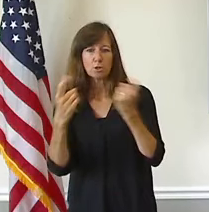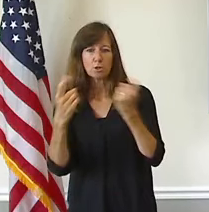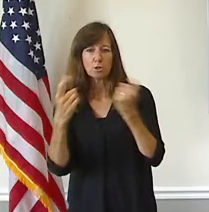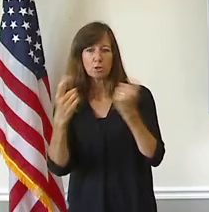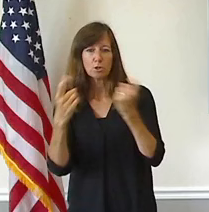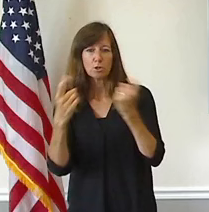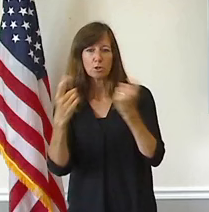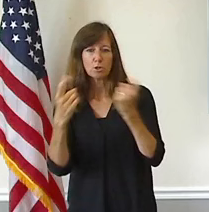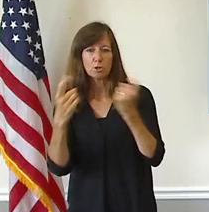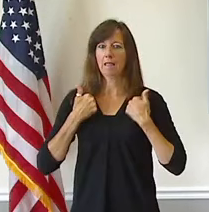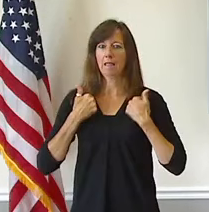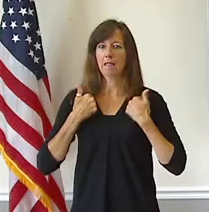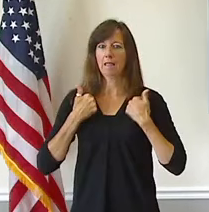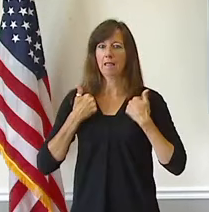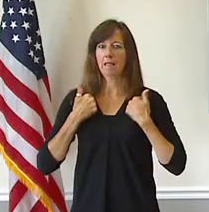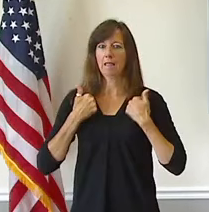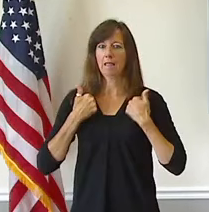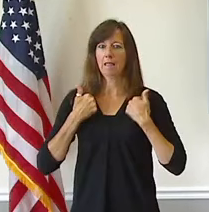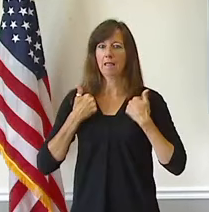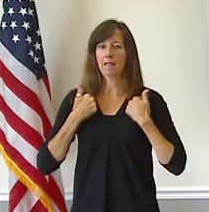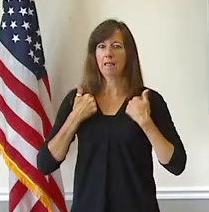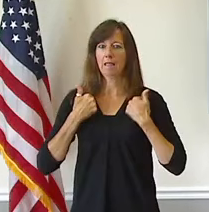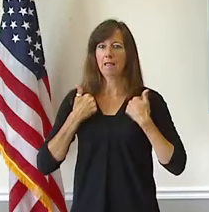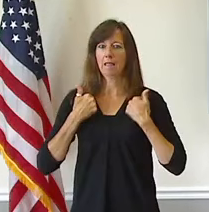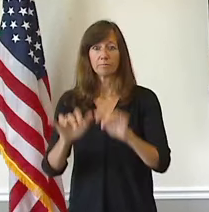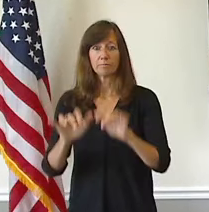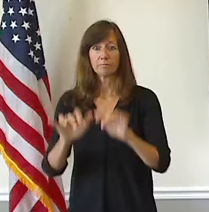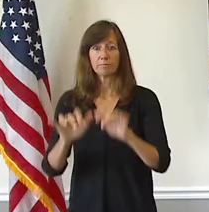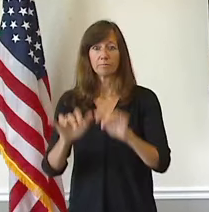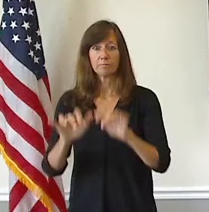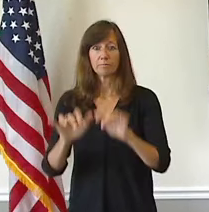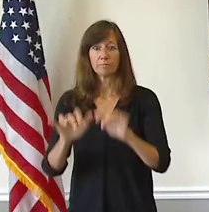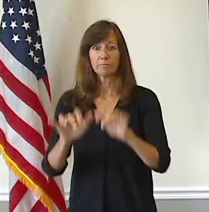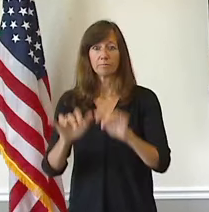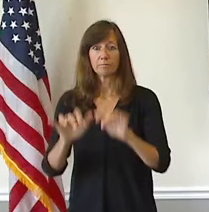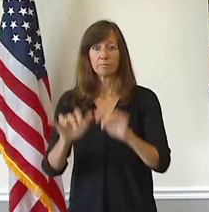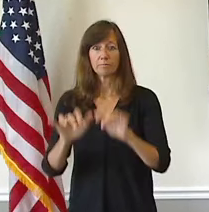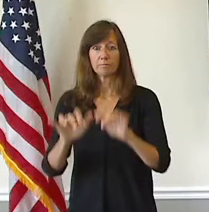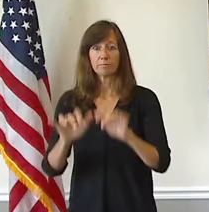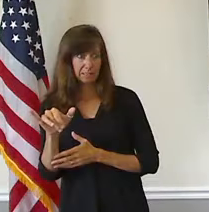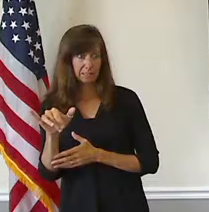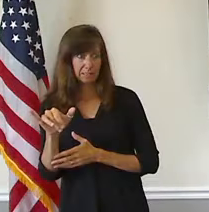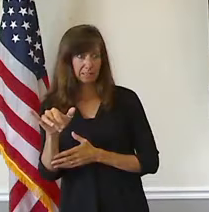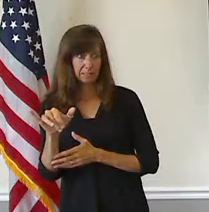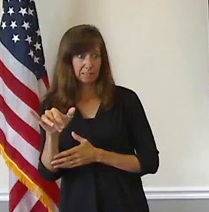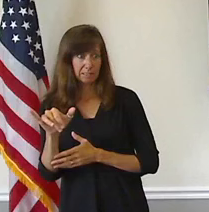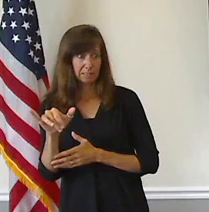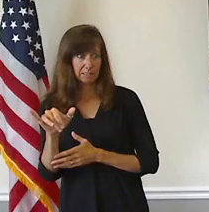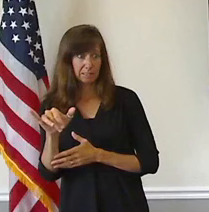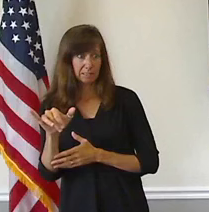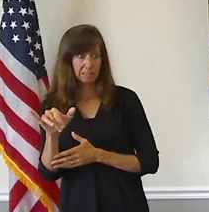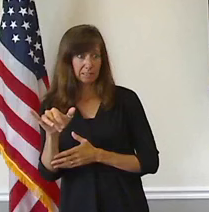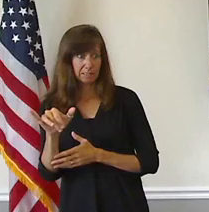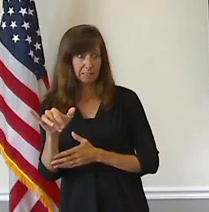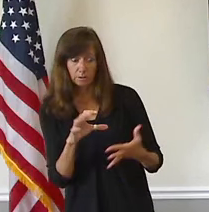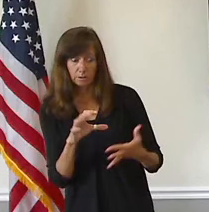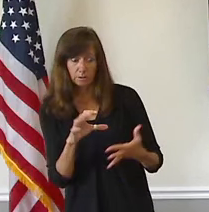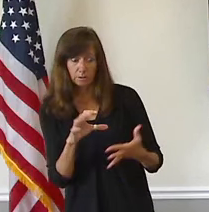You want to try, Andrew? Let's give him one more try. Andy, you're with us. Can you hear me